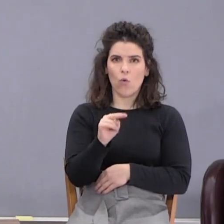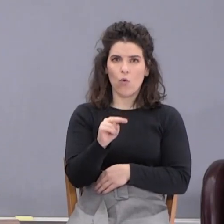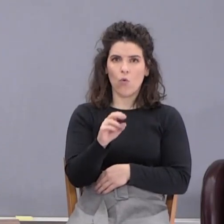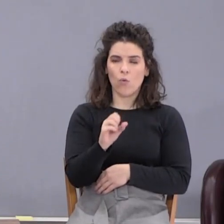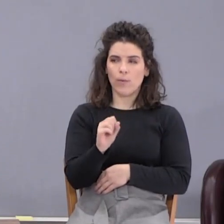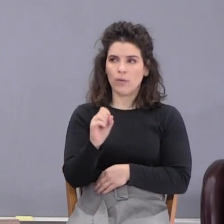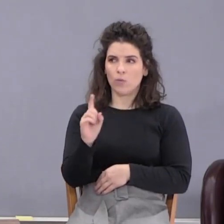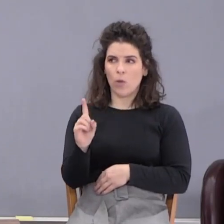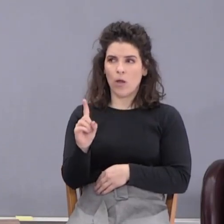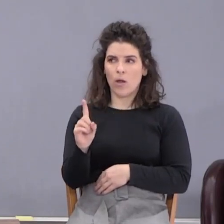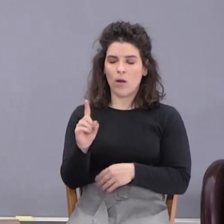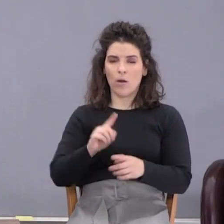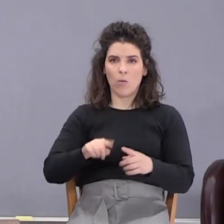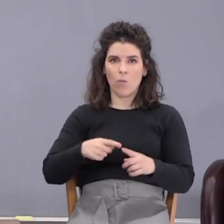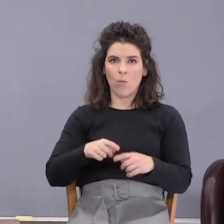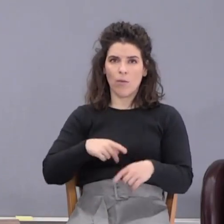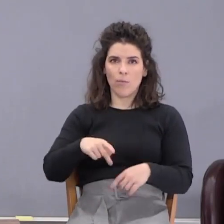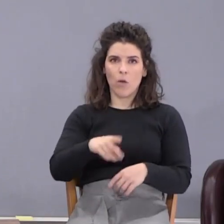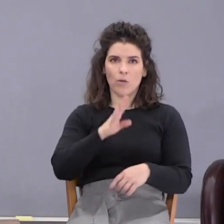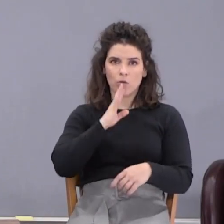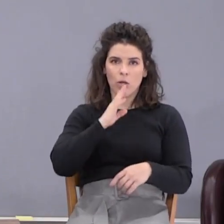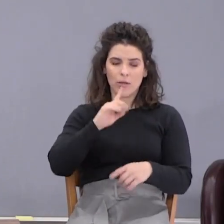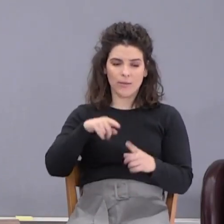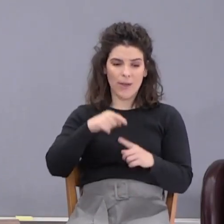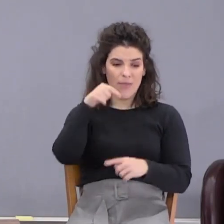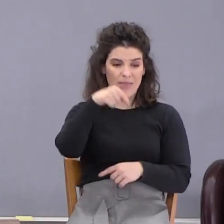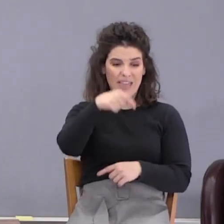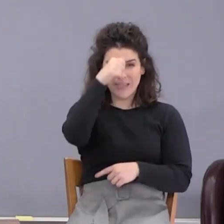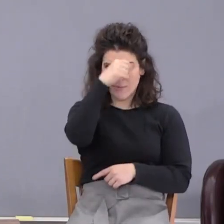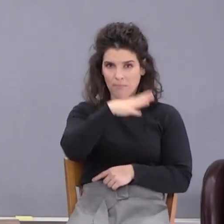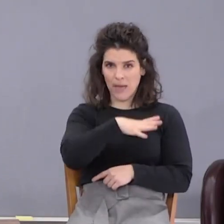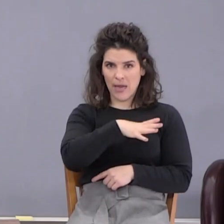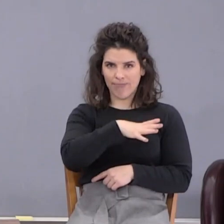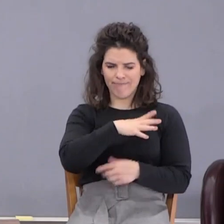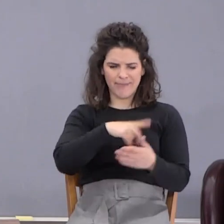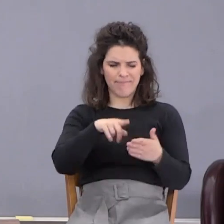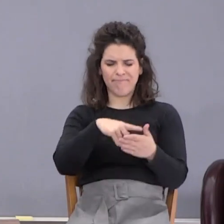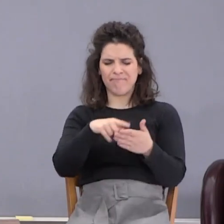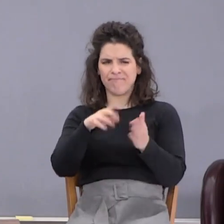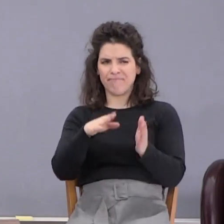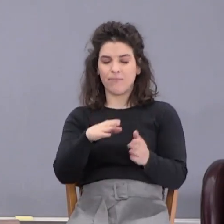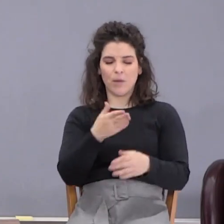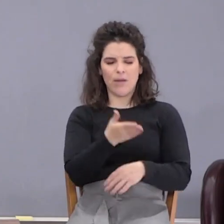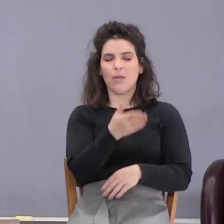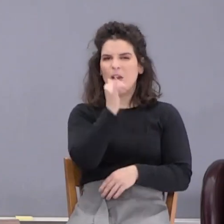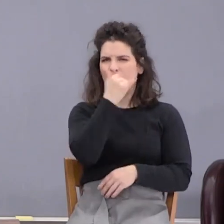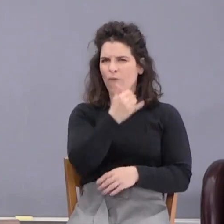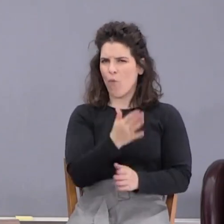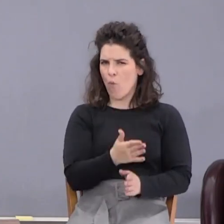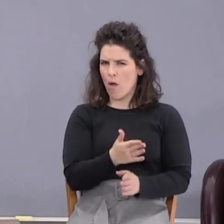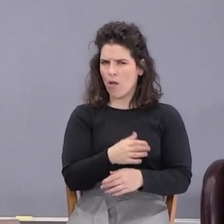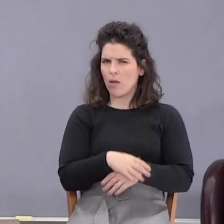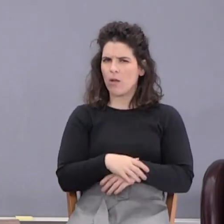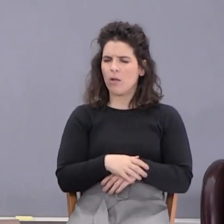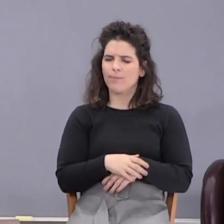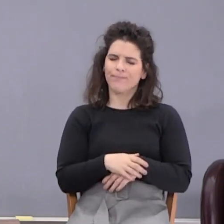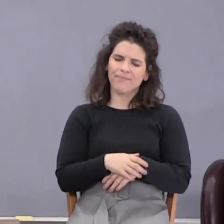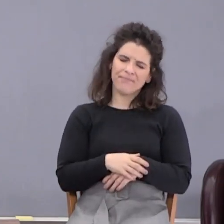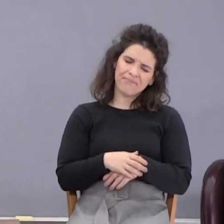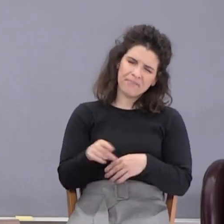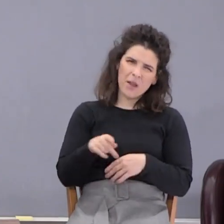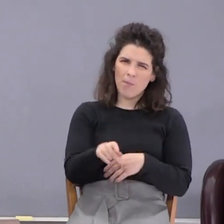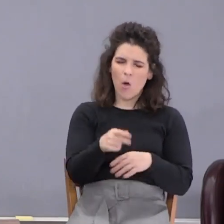Paul refers to this man, the skeptic, thou fool, what he's doing is